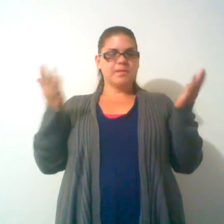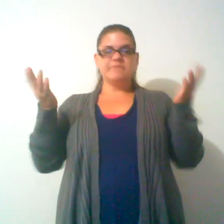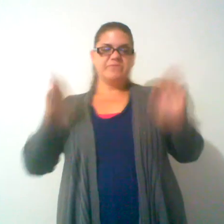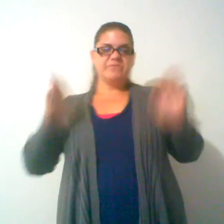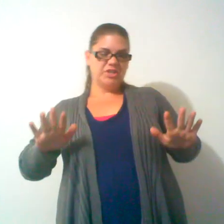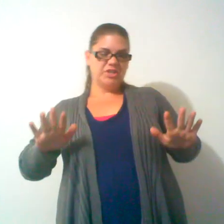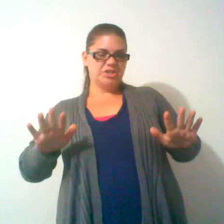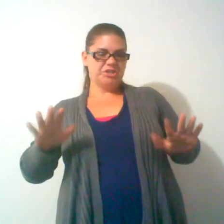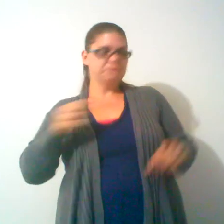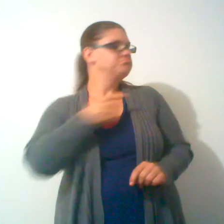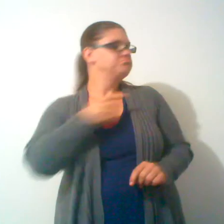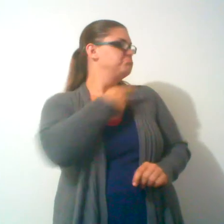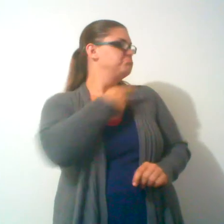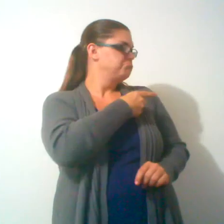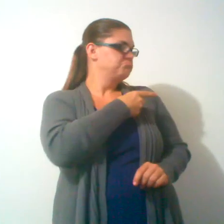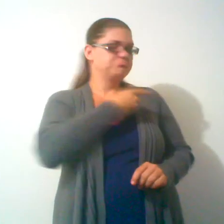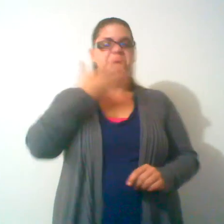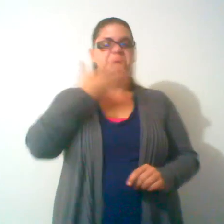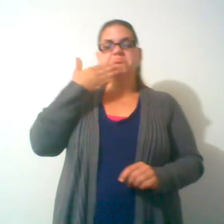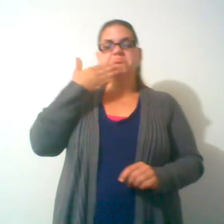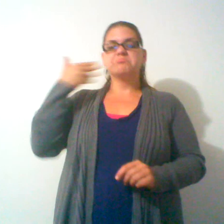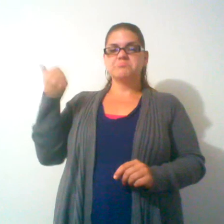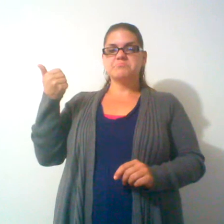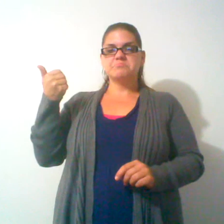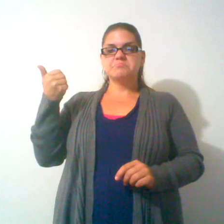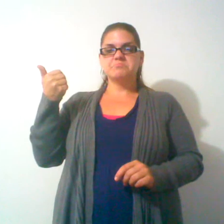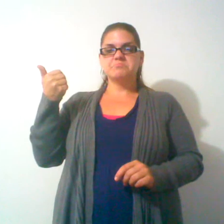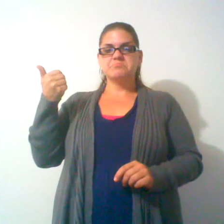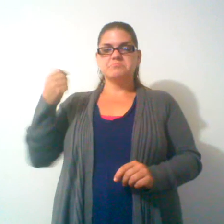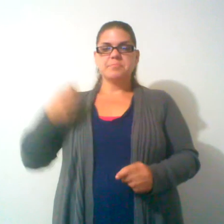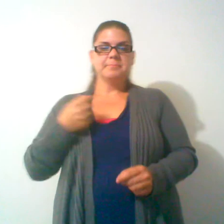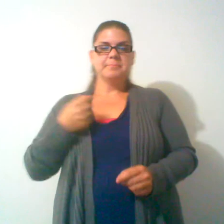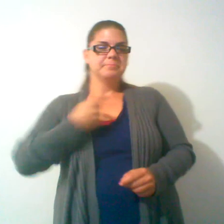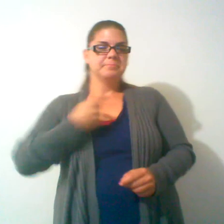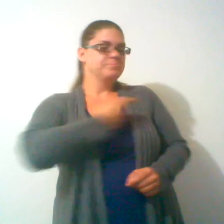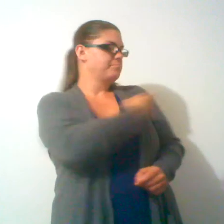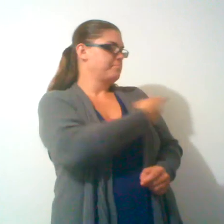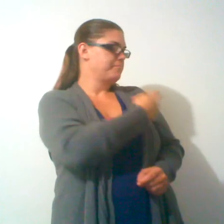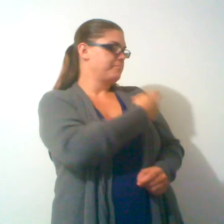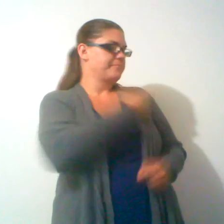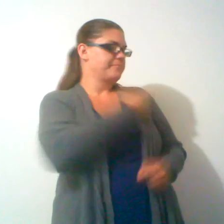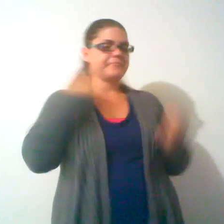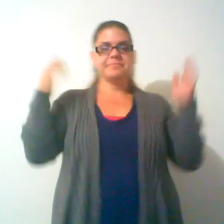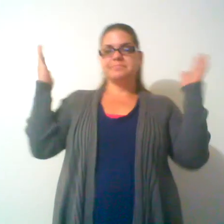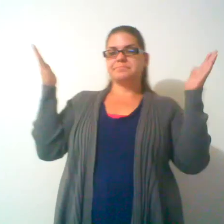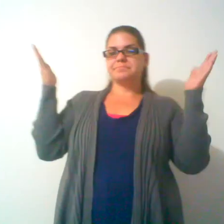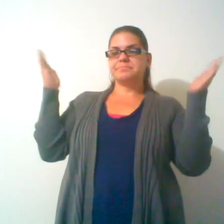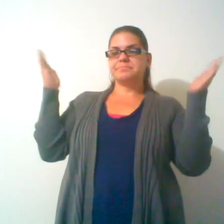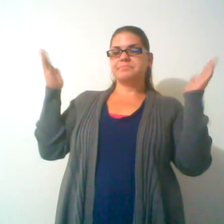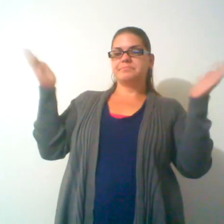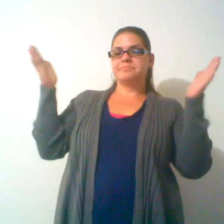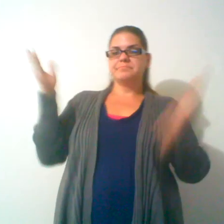Fortunately, we did receive help not too long after the